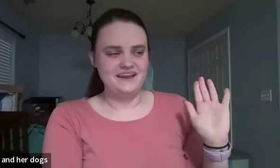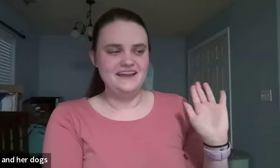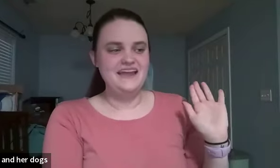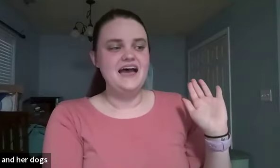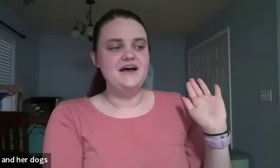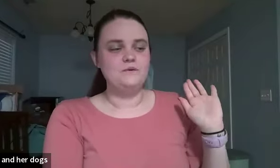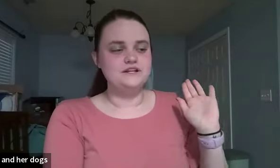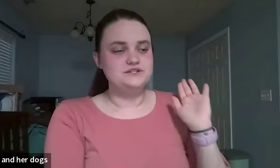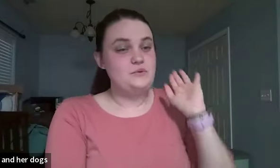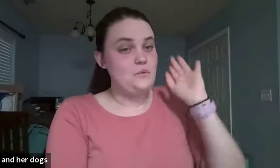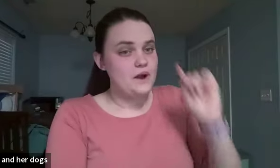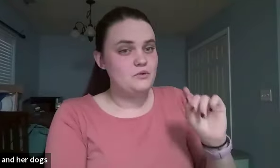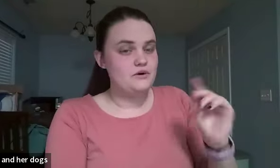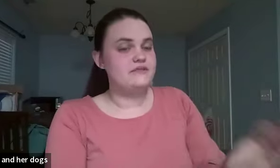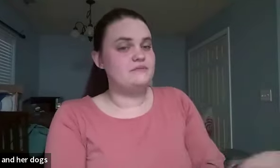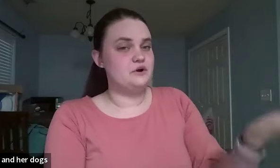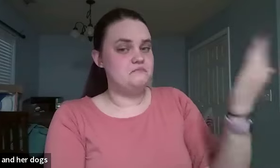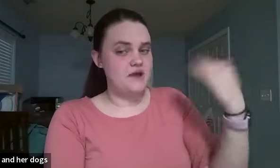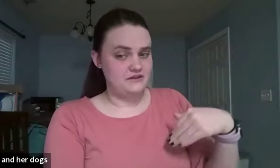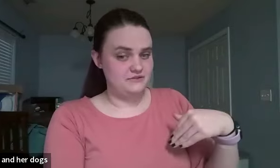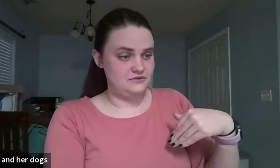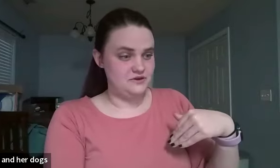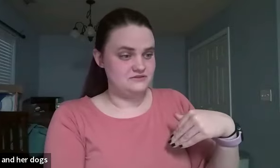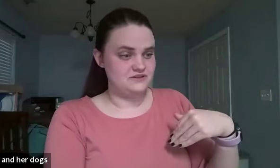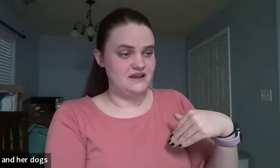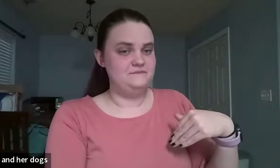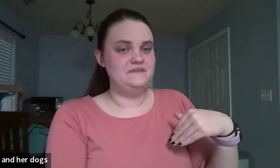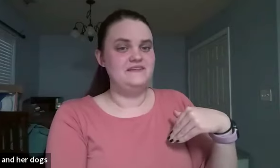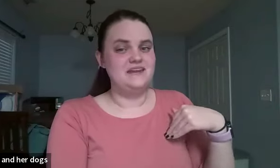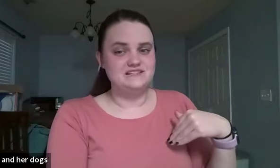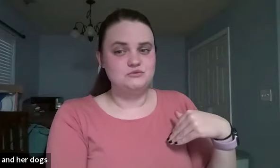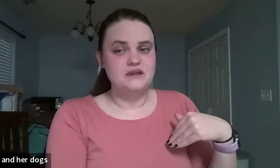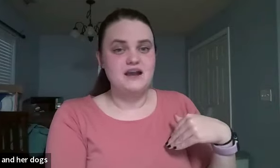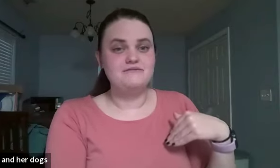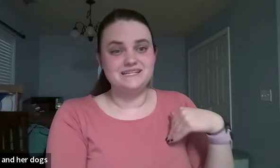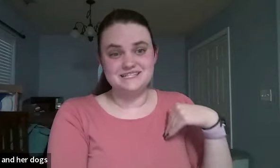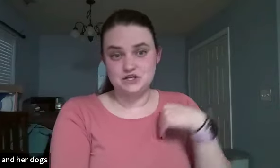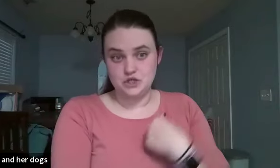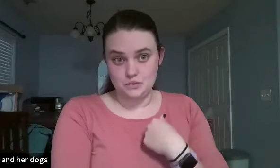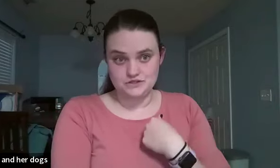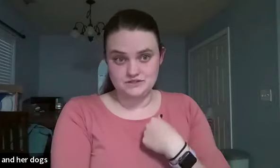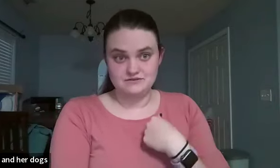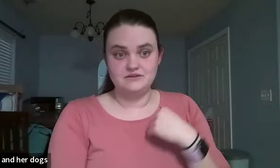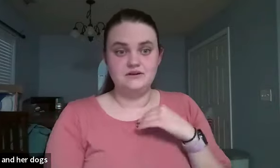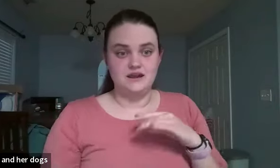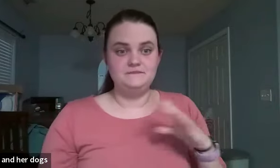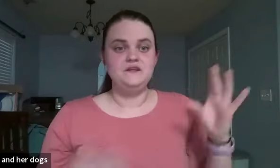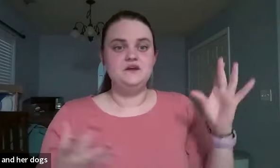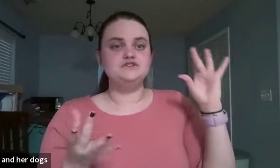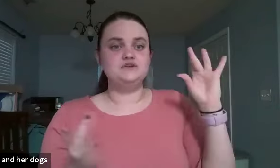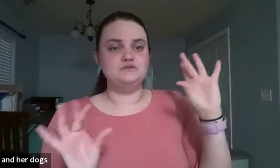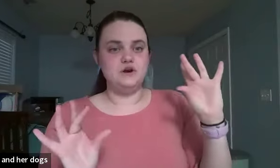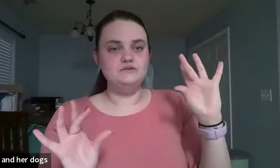Okay. We're going to do one more and then we'll go back through those. Okay. The next one we have is ghost. Okay. So